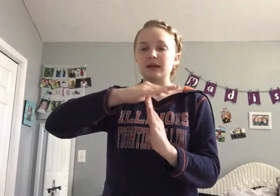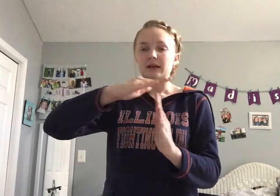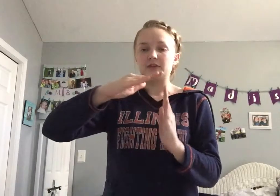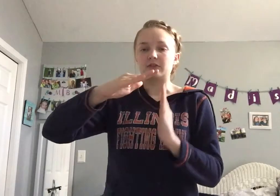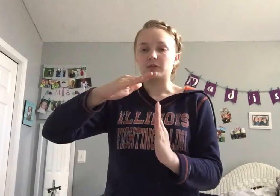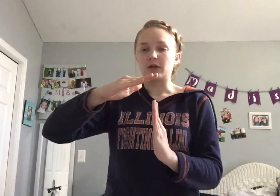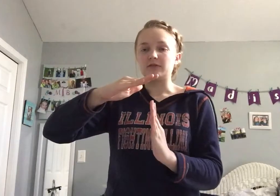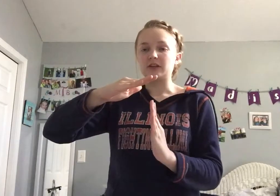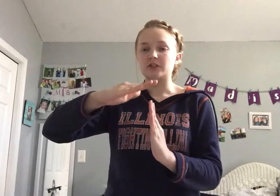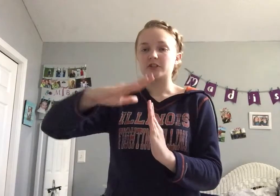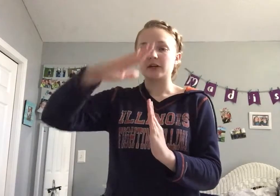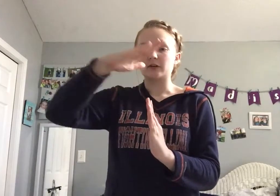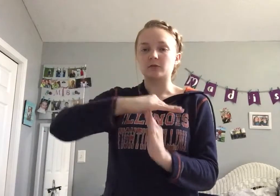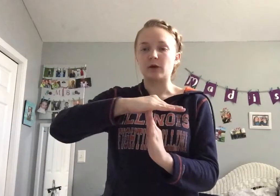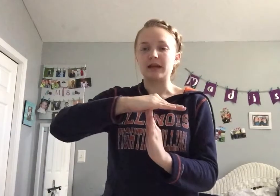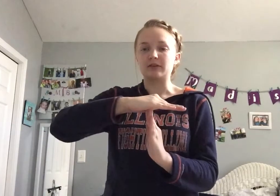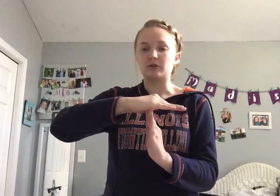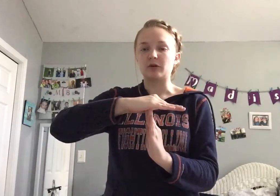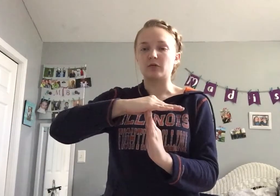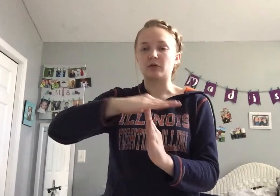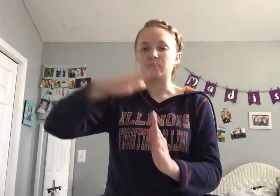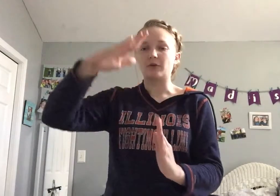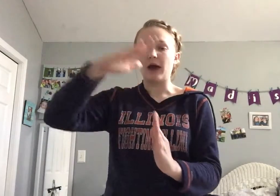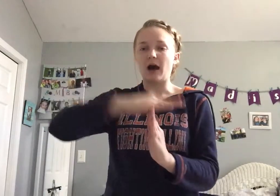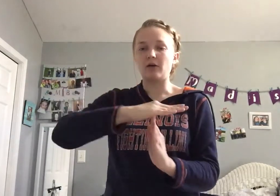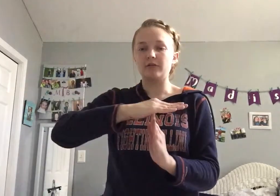It's just your left hand straight, your right hand's going over it. So Alpha,